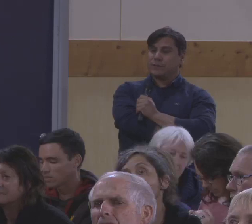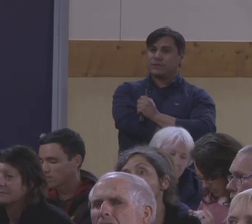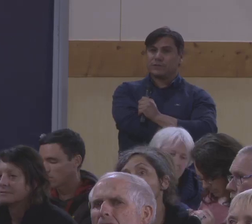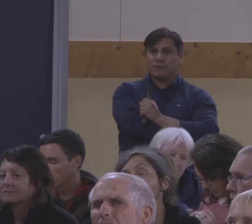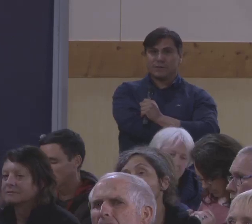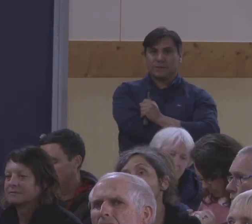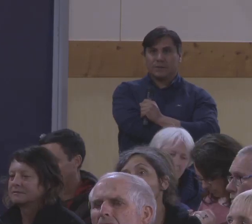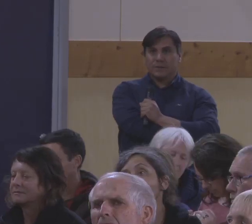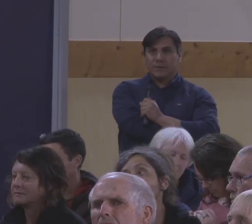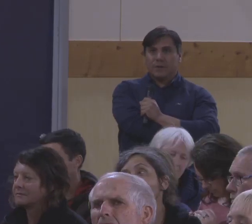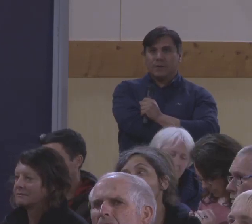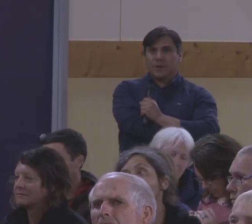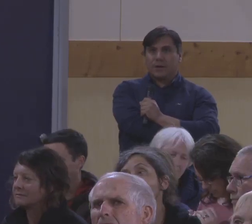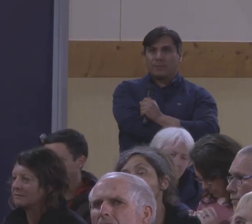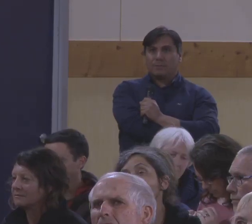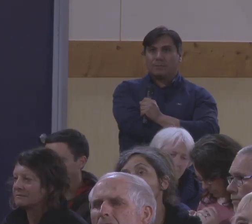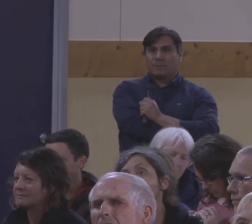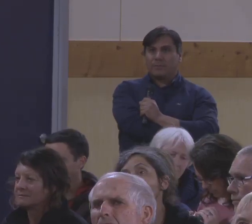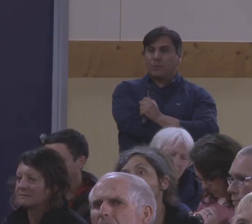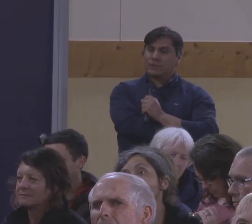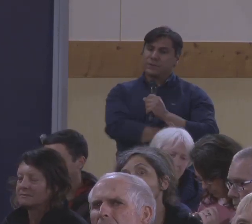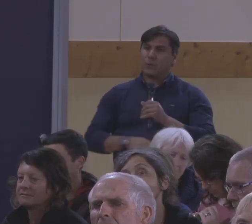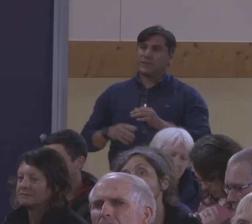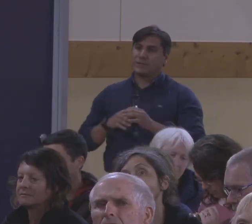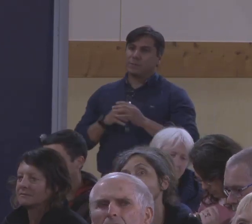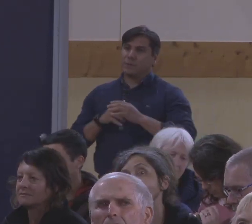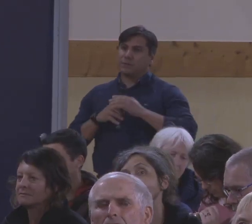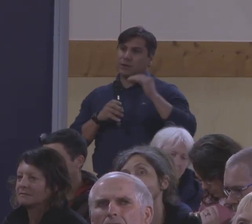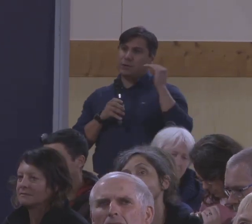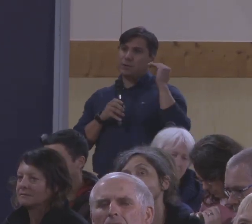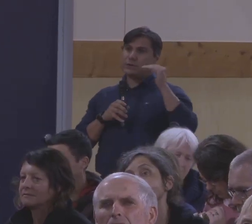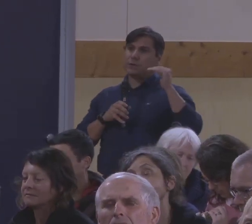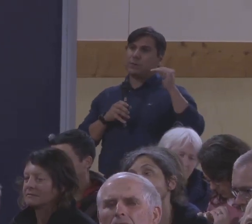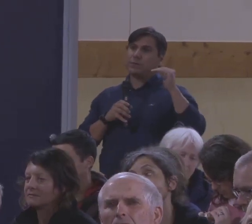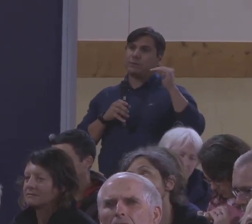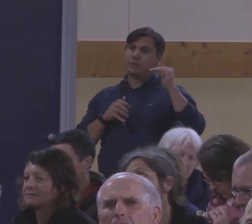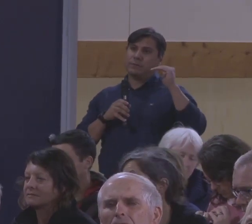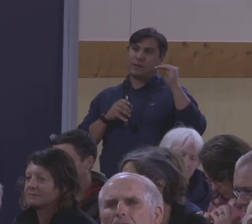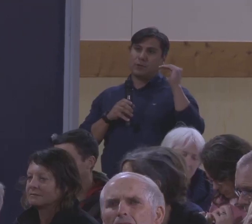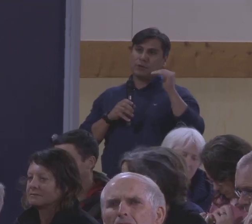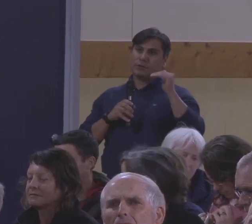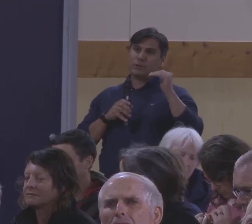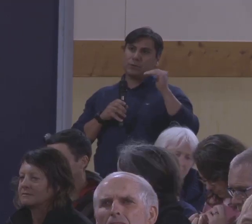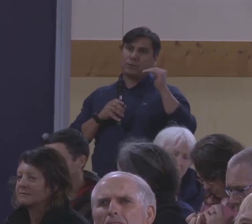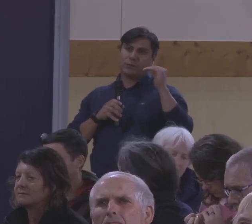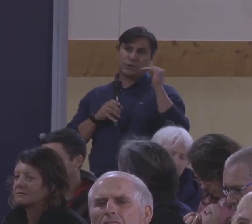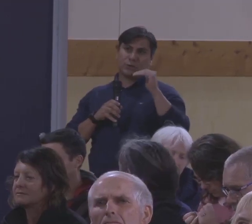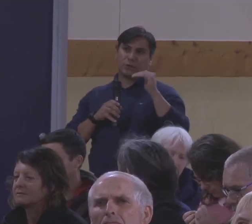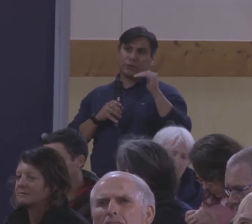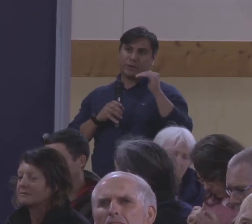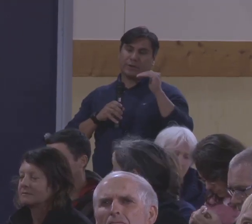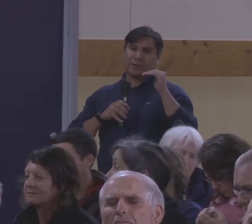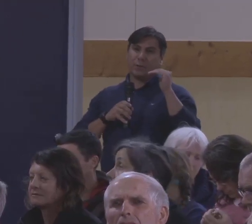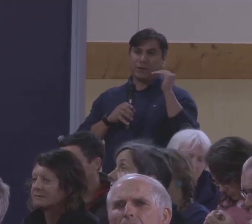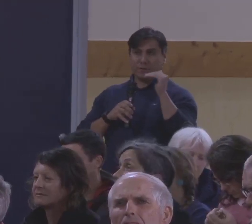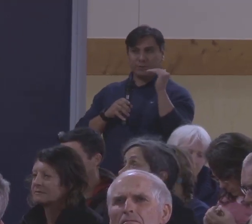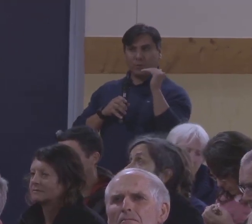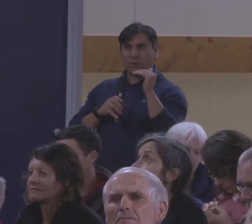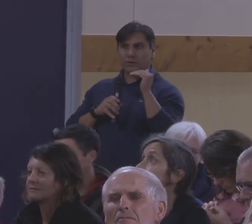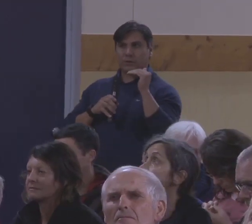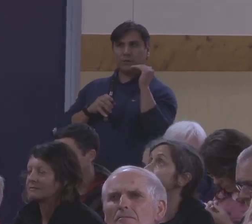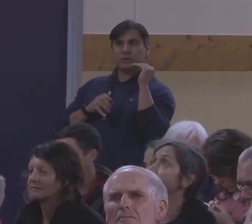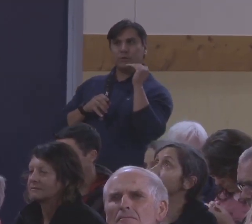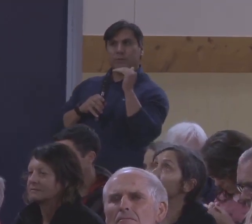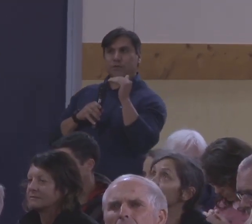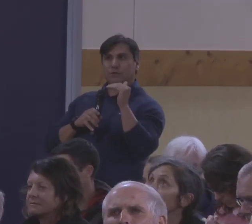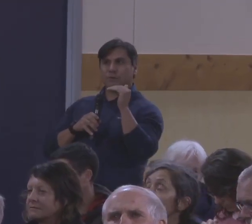in Thomas Street. My question is quite simple. The new instrument that's going to control the quality of the